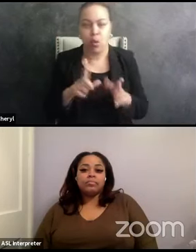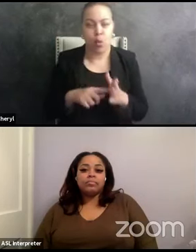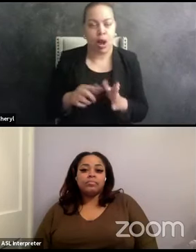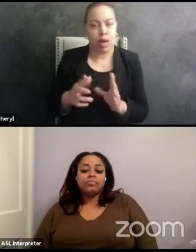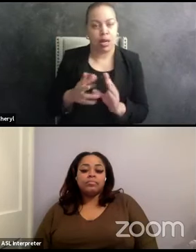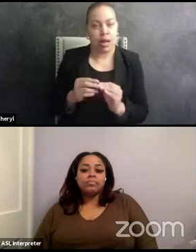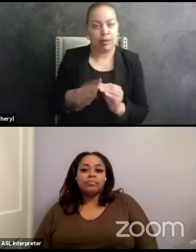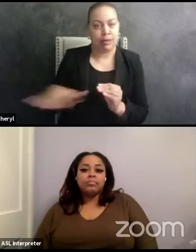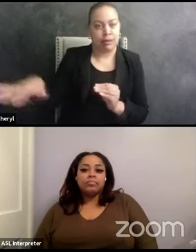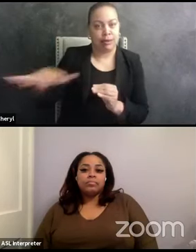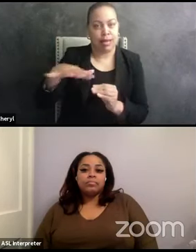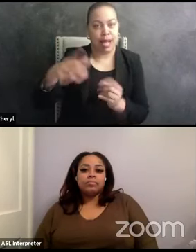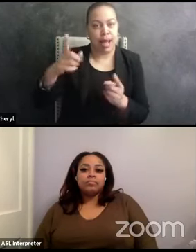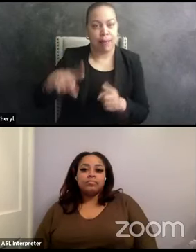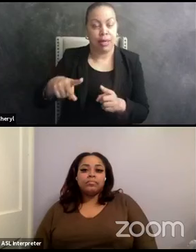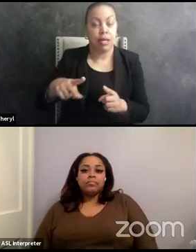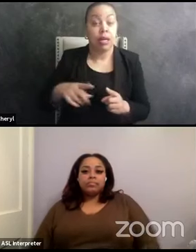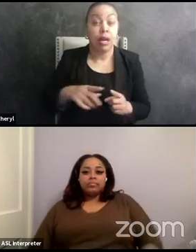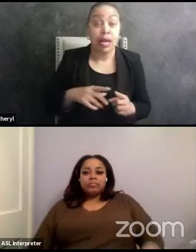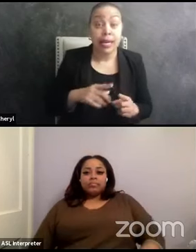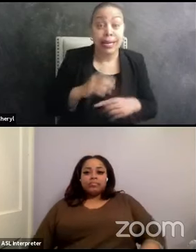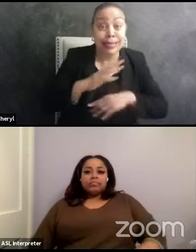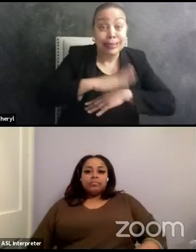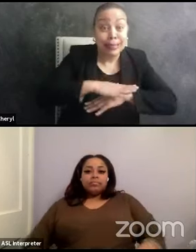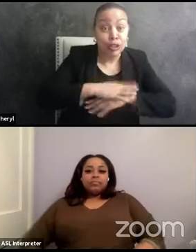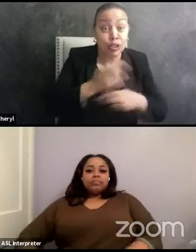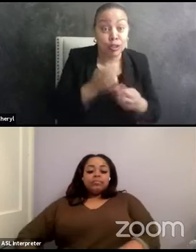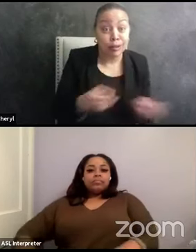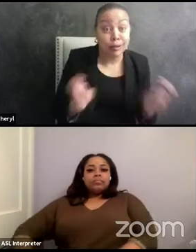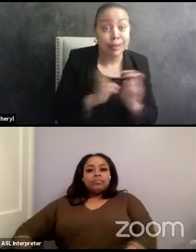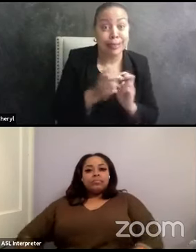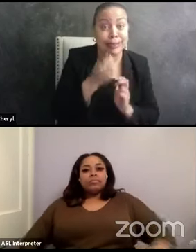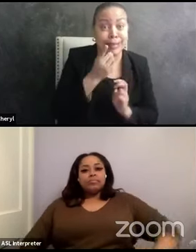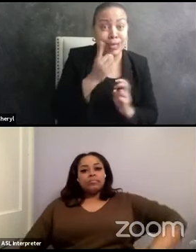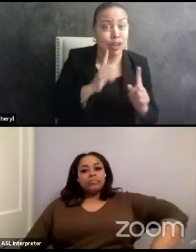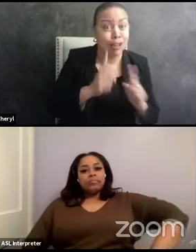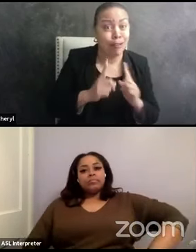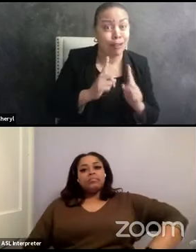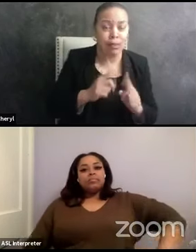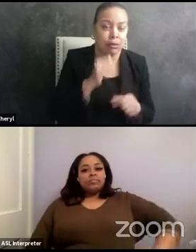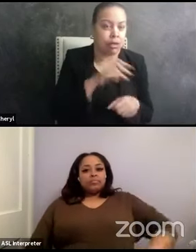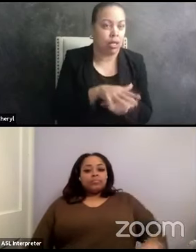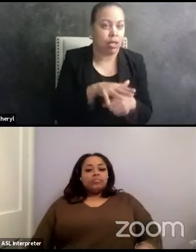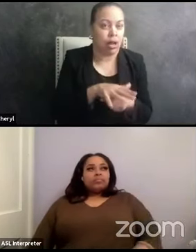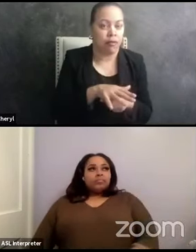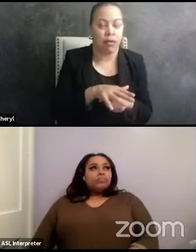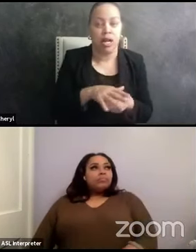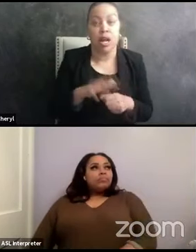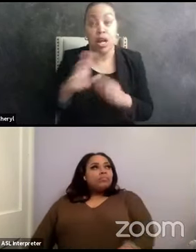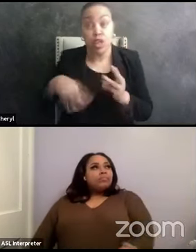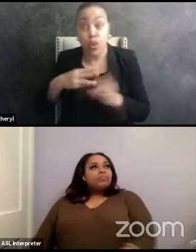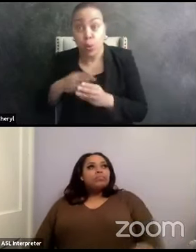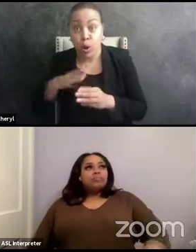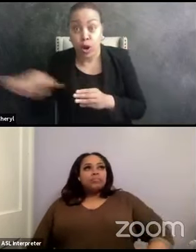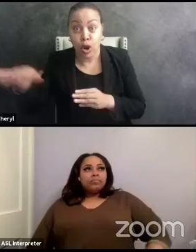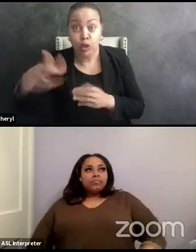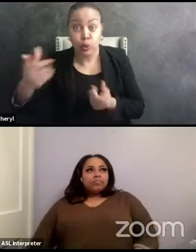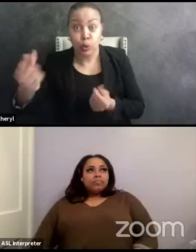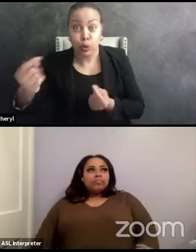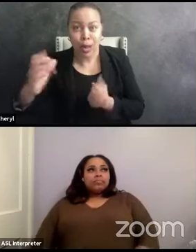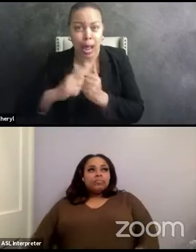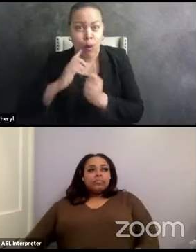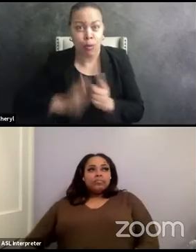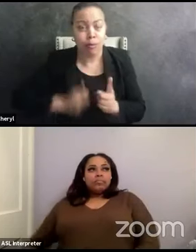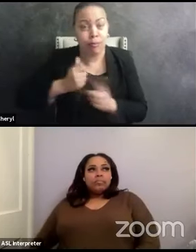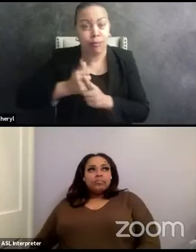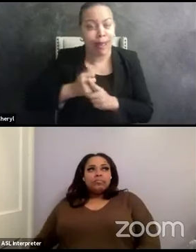and know that just your conversations at the dinner table are not enough. You have to know the way the world is coming to try to shape them in ways that will not